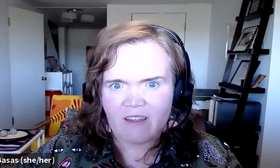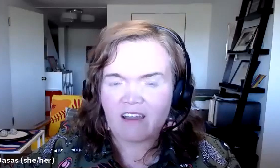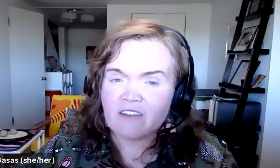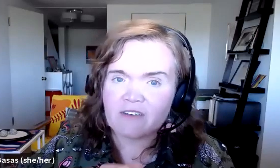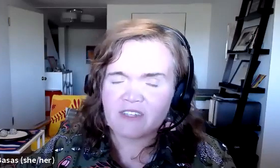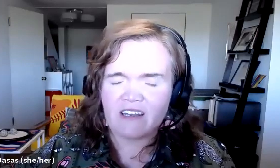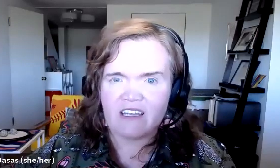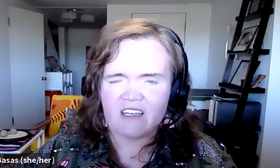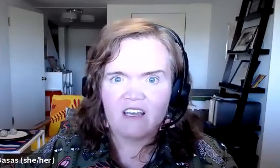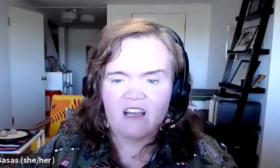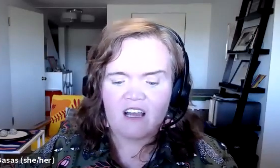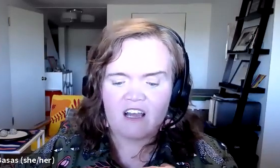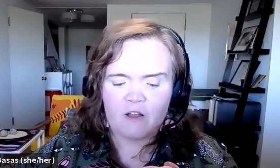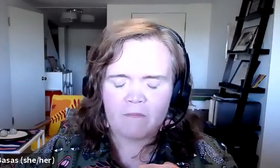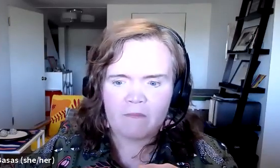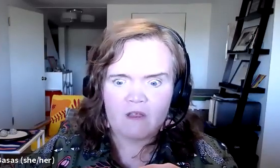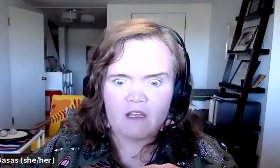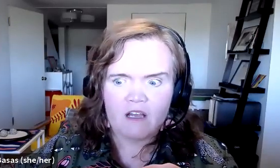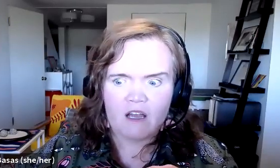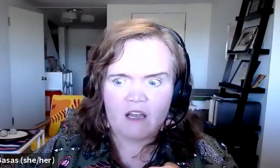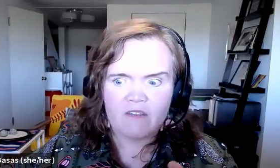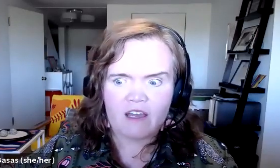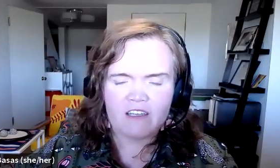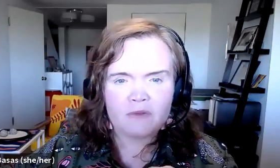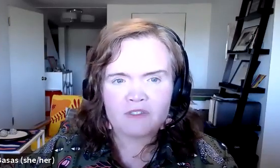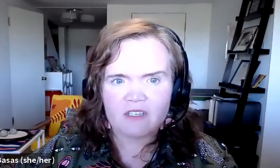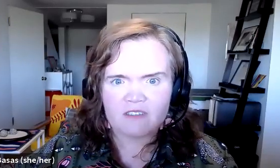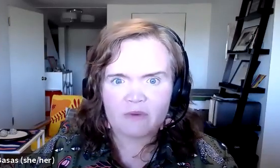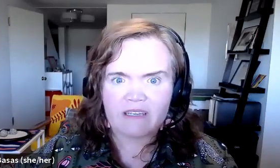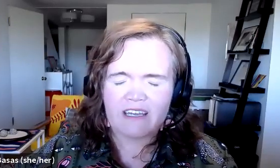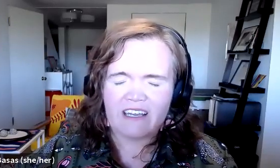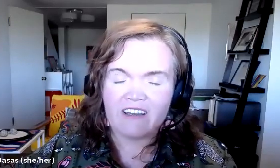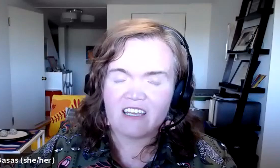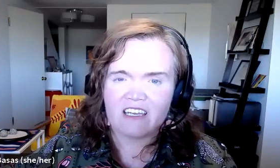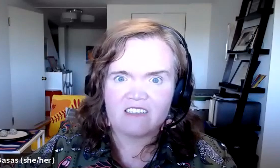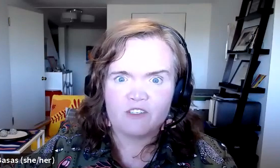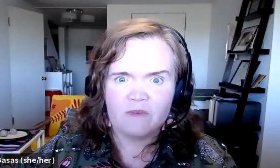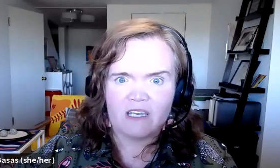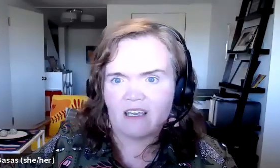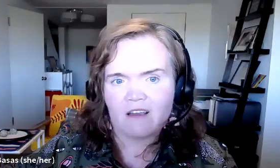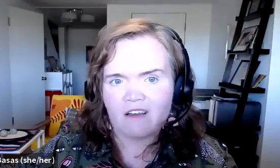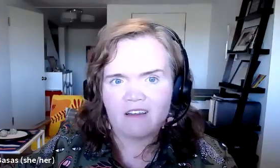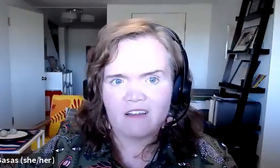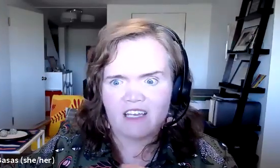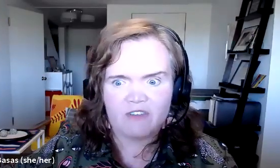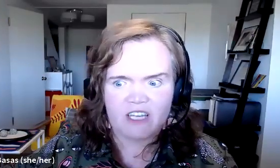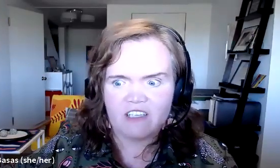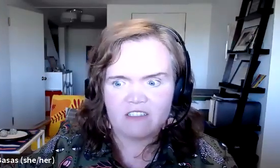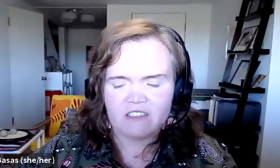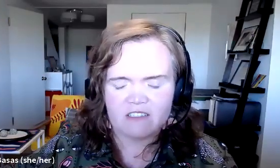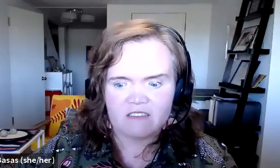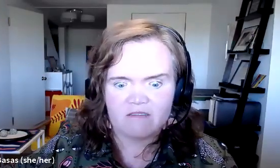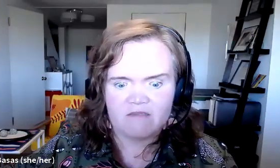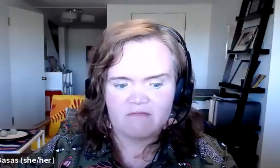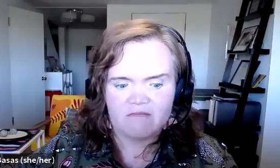bullied in that other setting, and that it was just really healing to be, like you said,